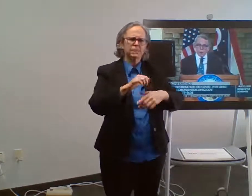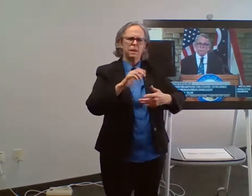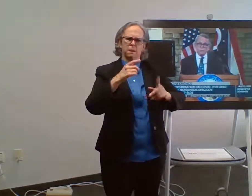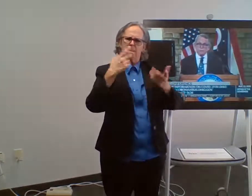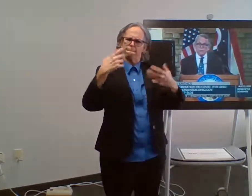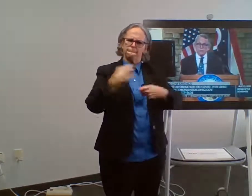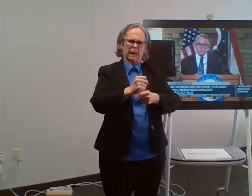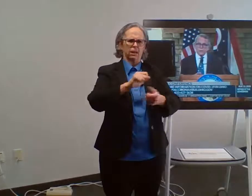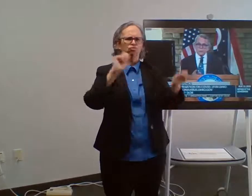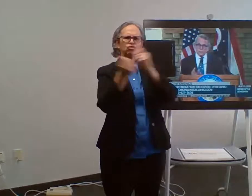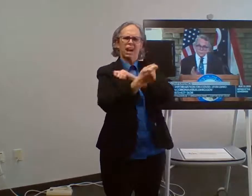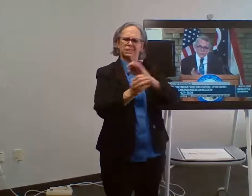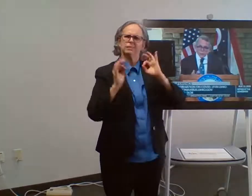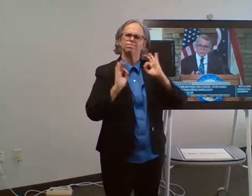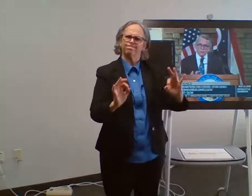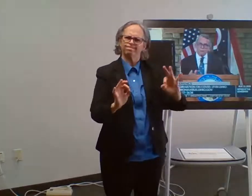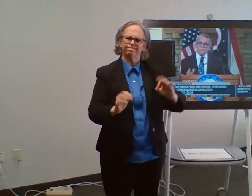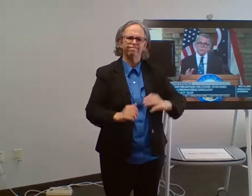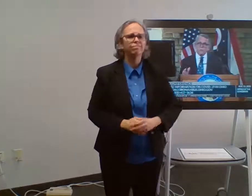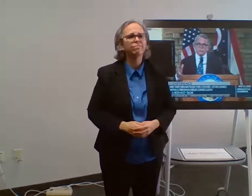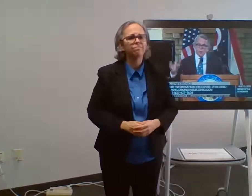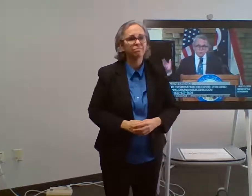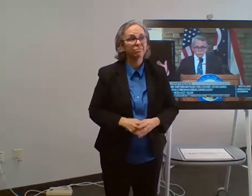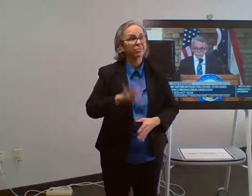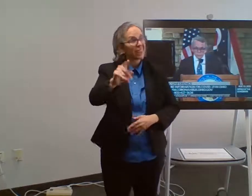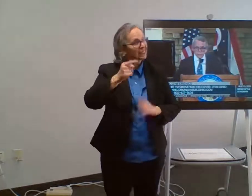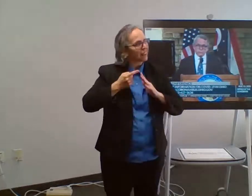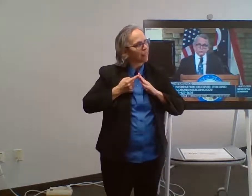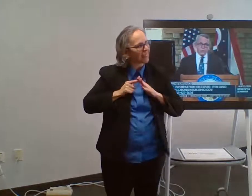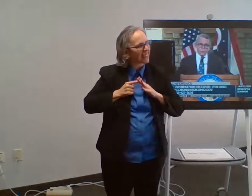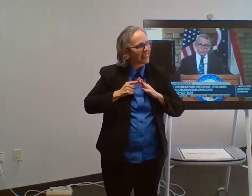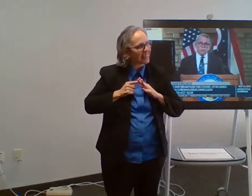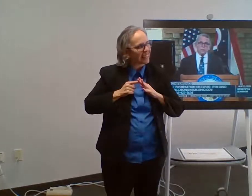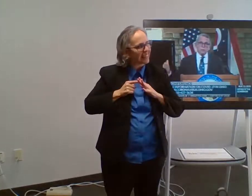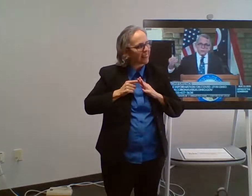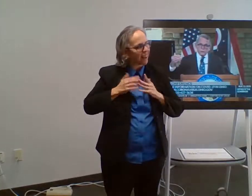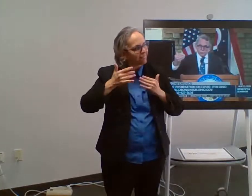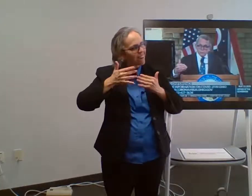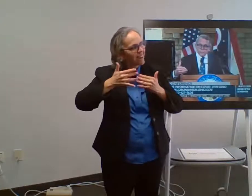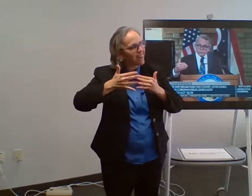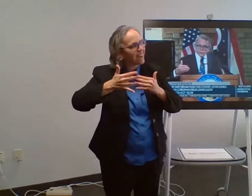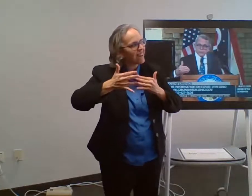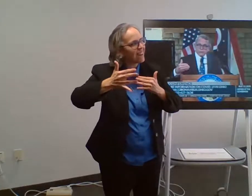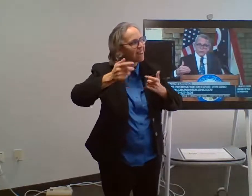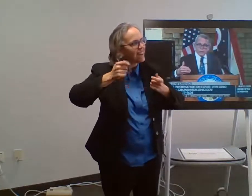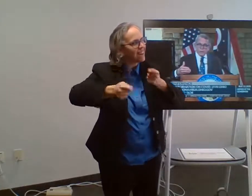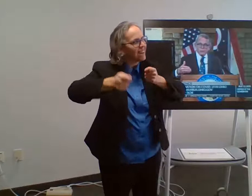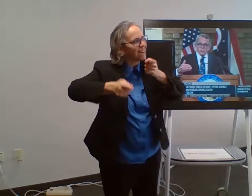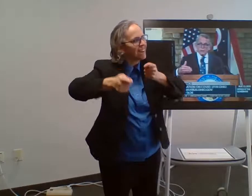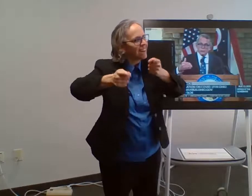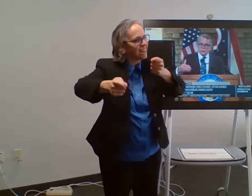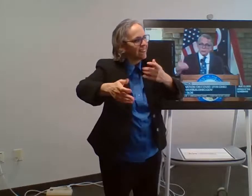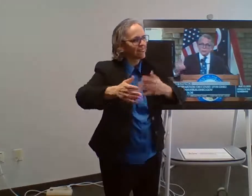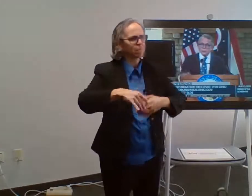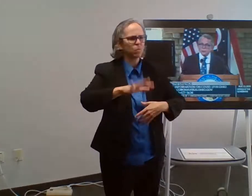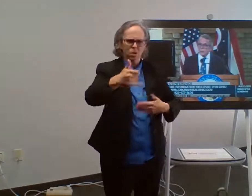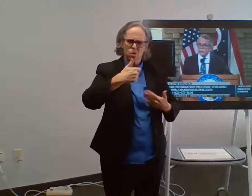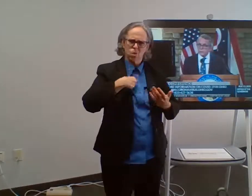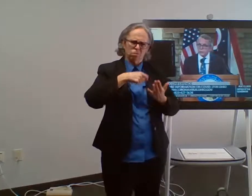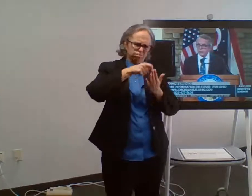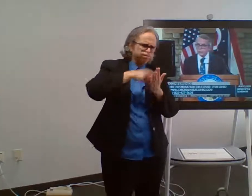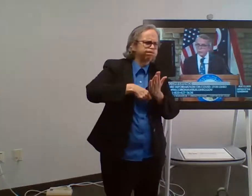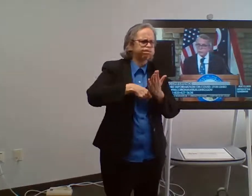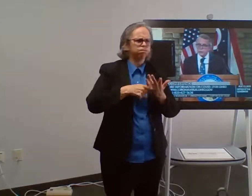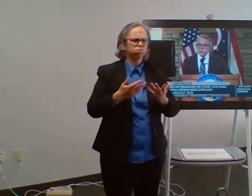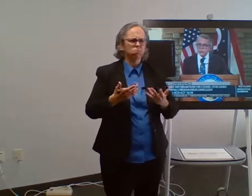end product. It's the beginning. We started when I was sworn in, but this puts some things in writing and says, these are some additional